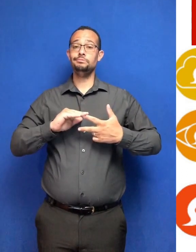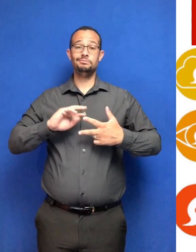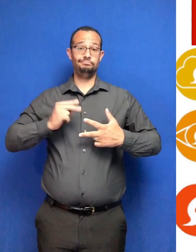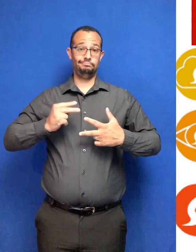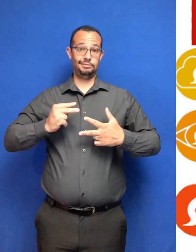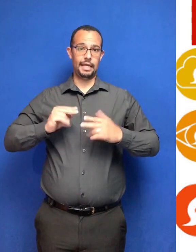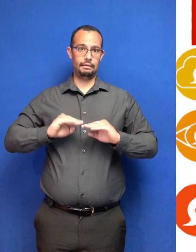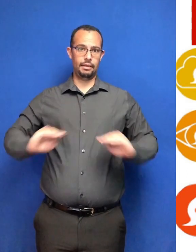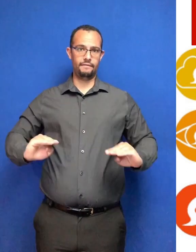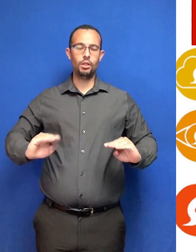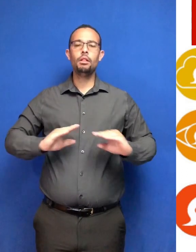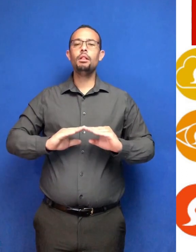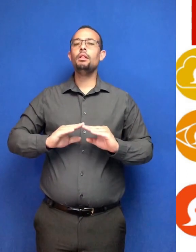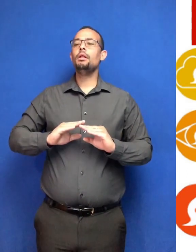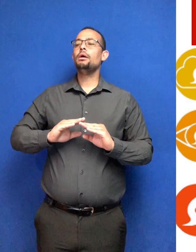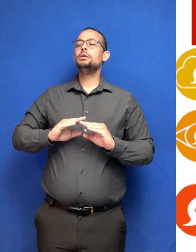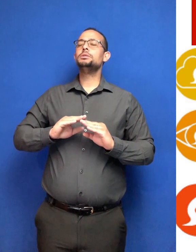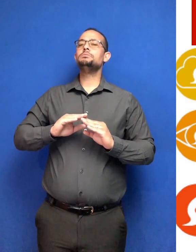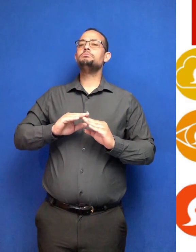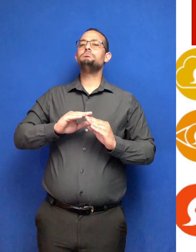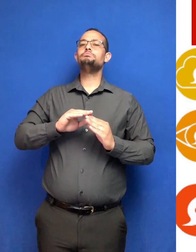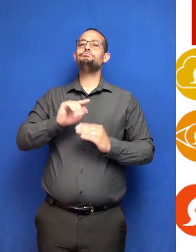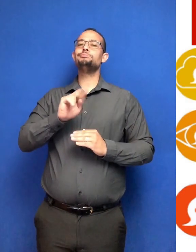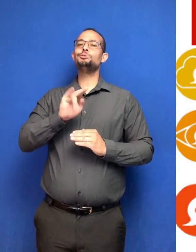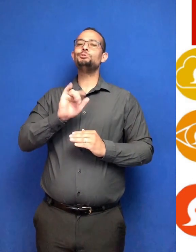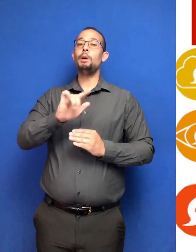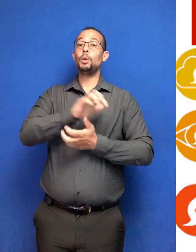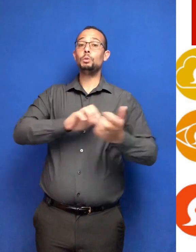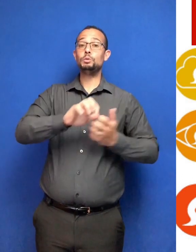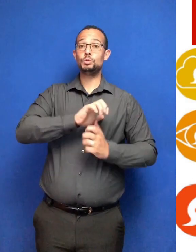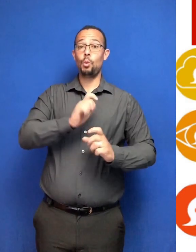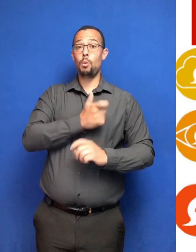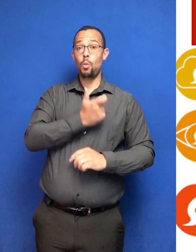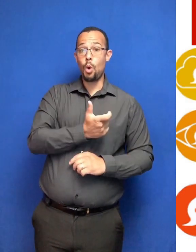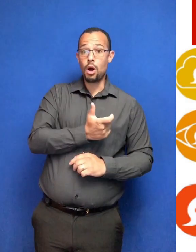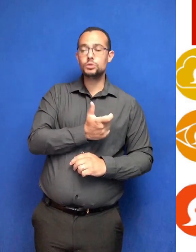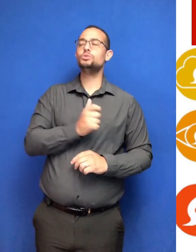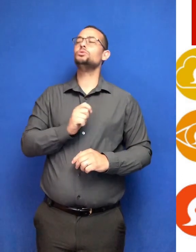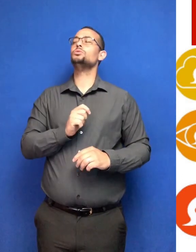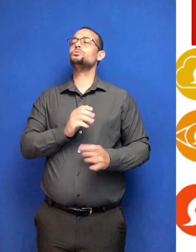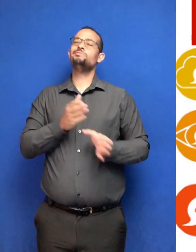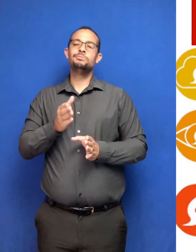A second level would be a tropical storm watch or hurricane watch.